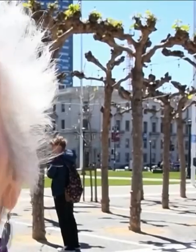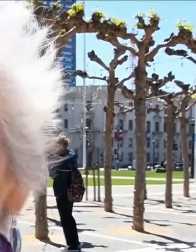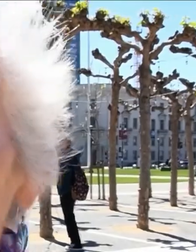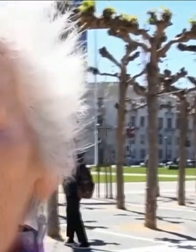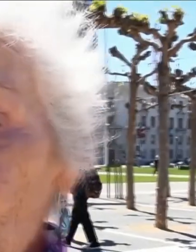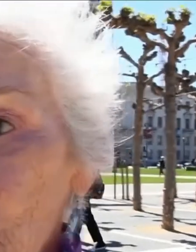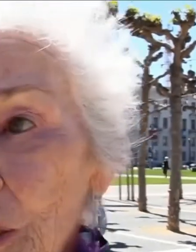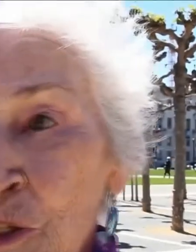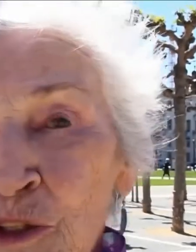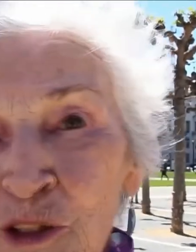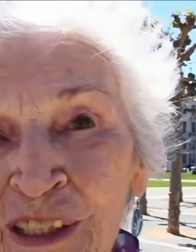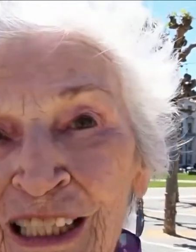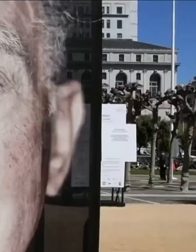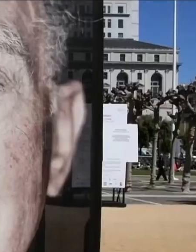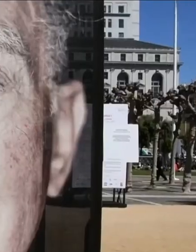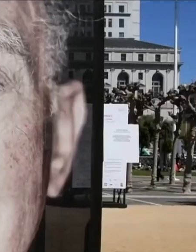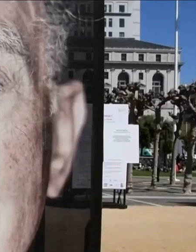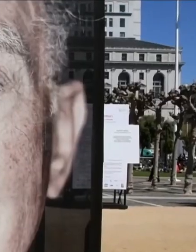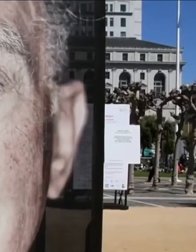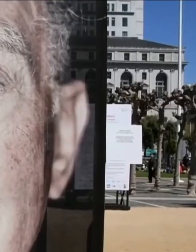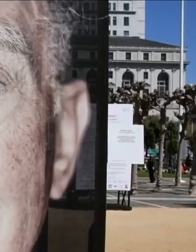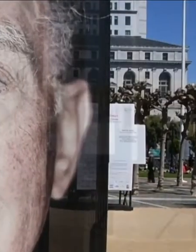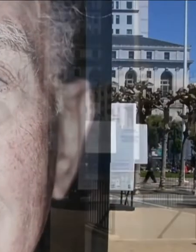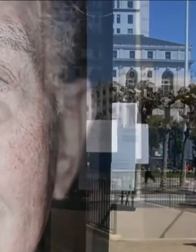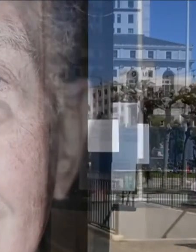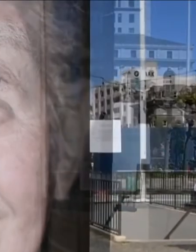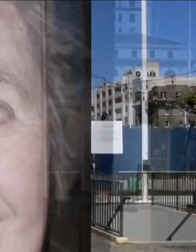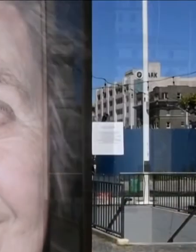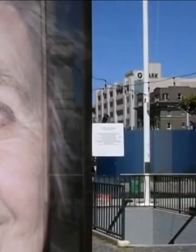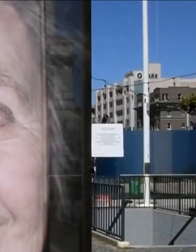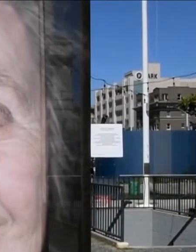job of all these pictures.